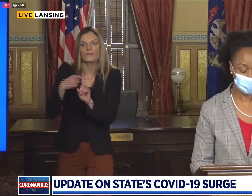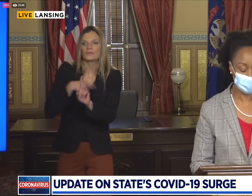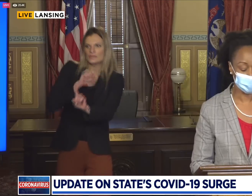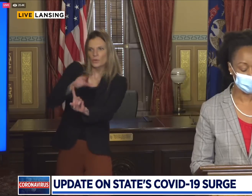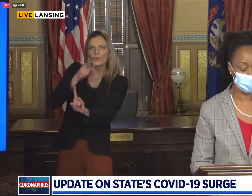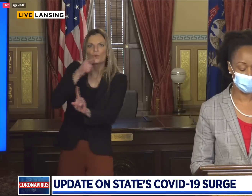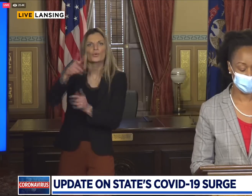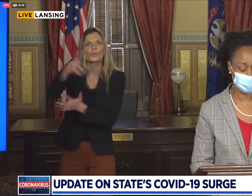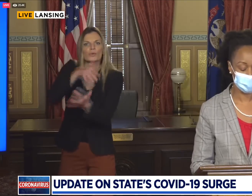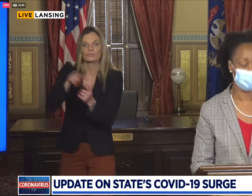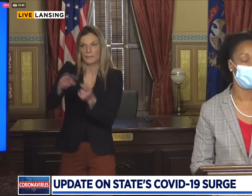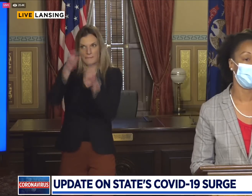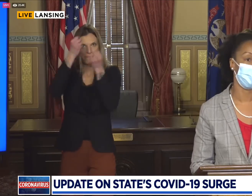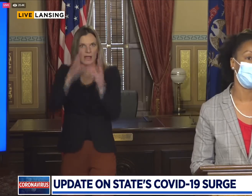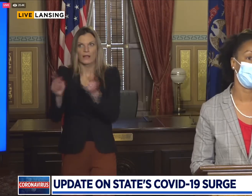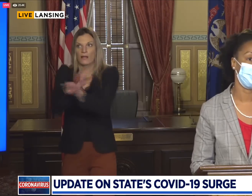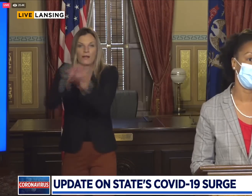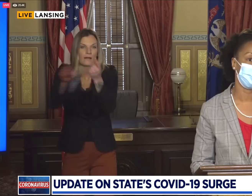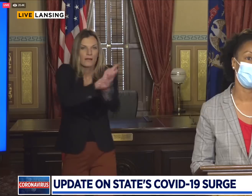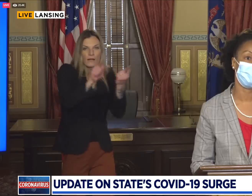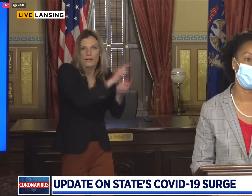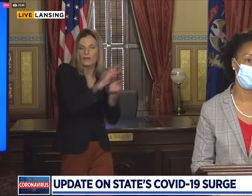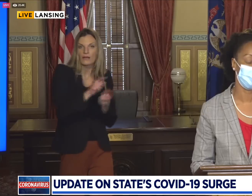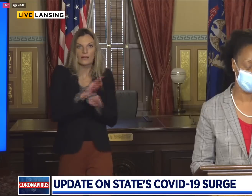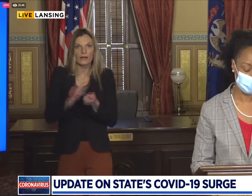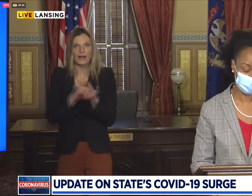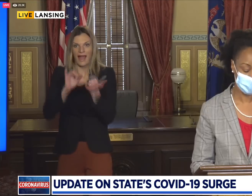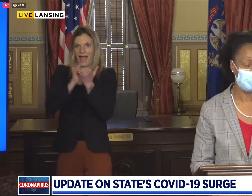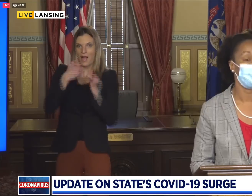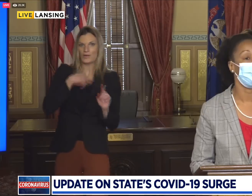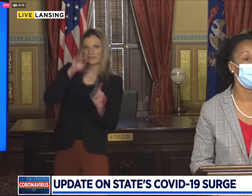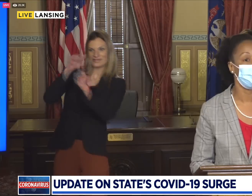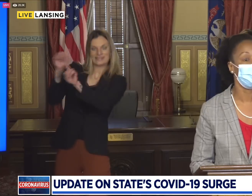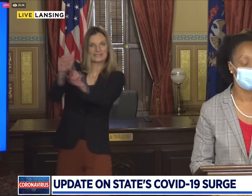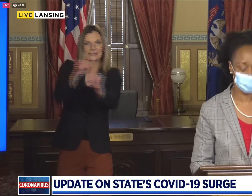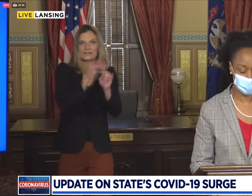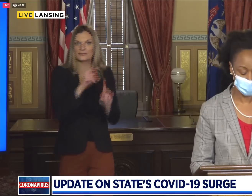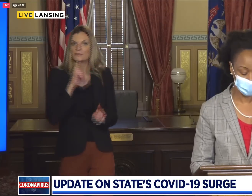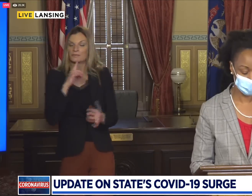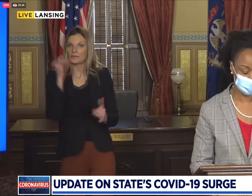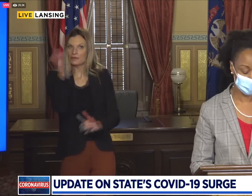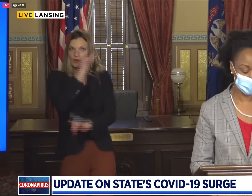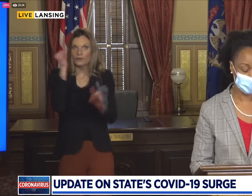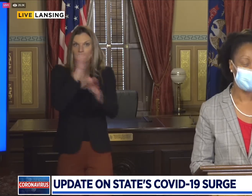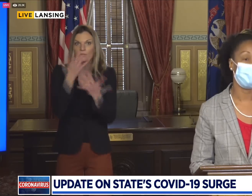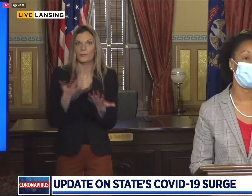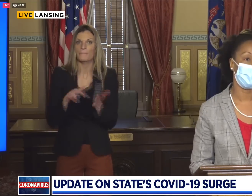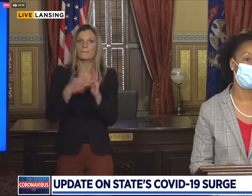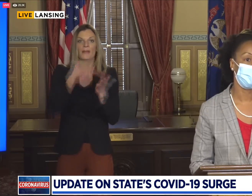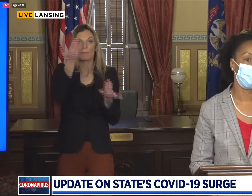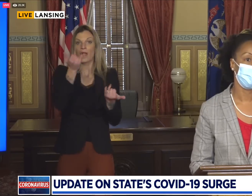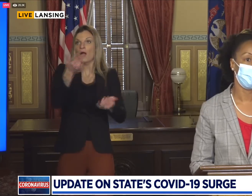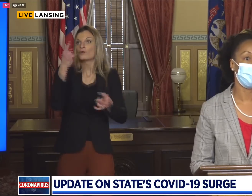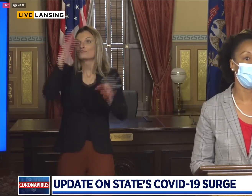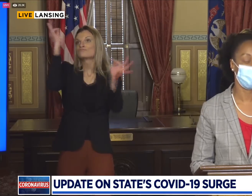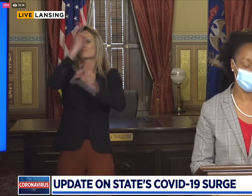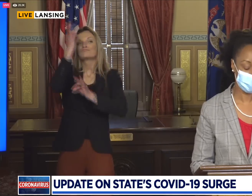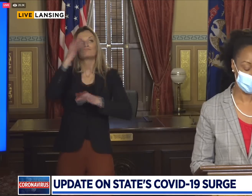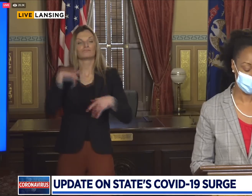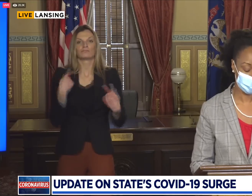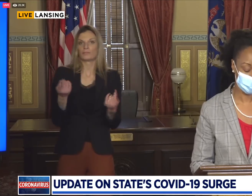be people walking around who are a close contact of a positive case and they don't even know it. In fact,